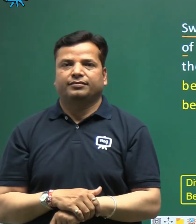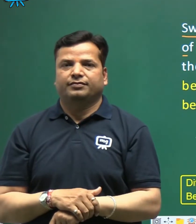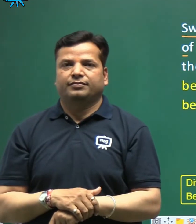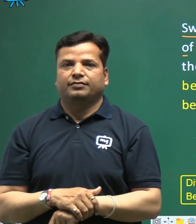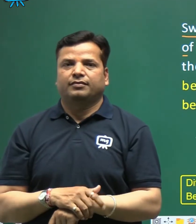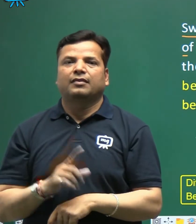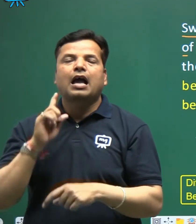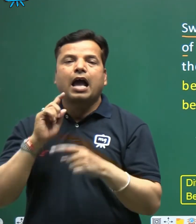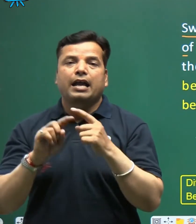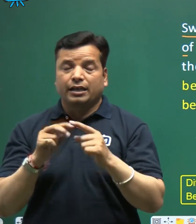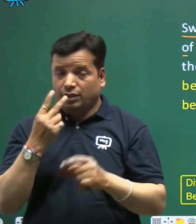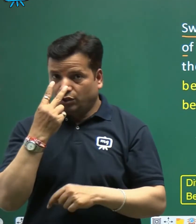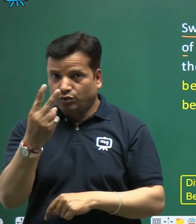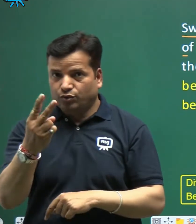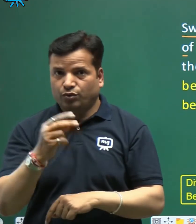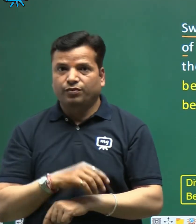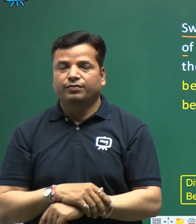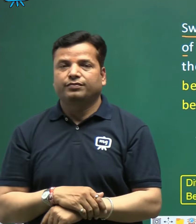It saw